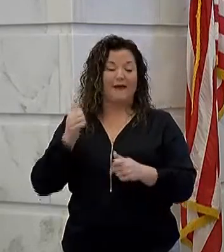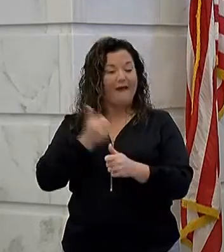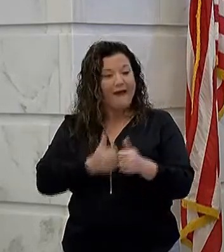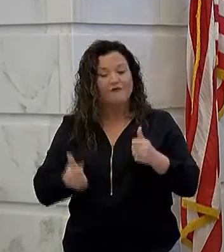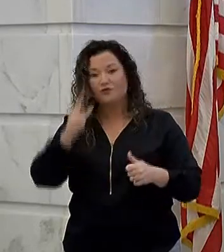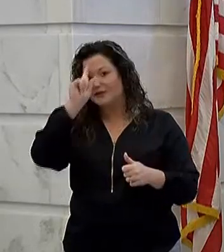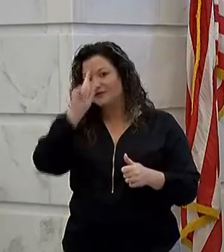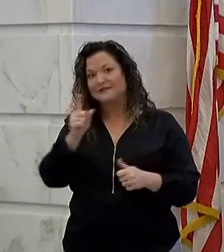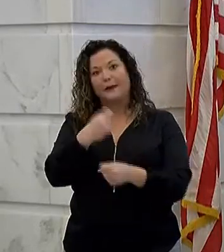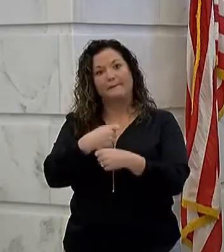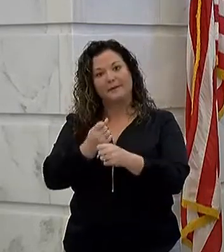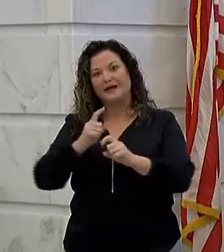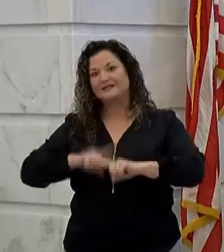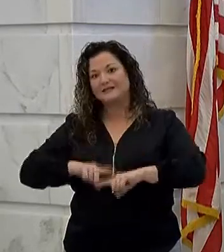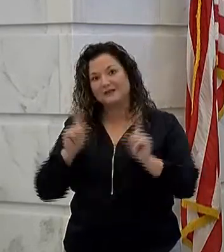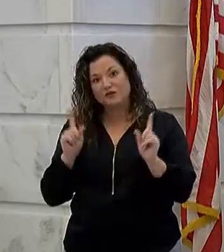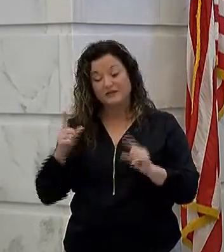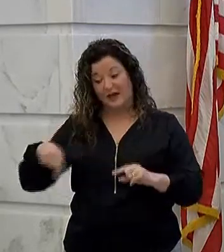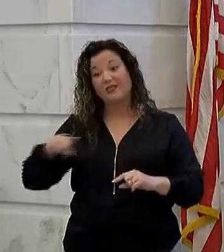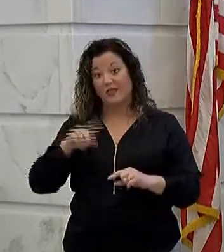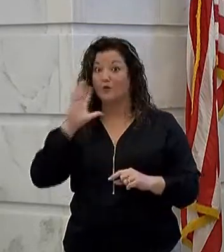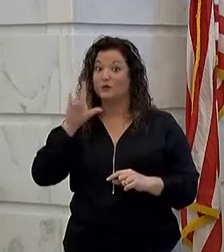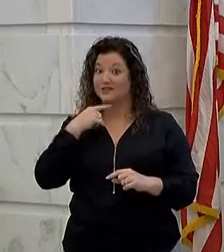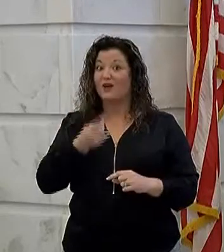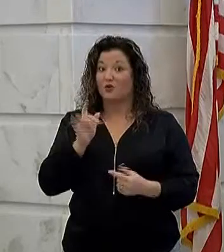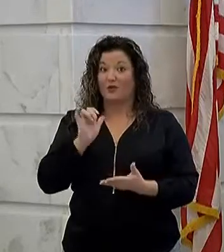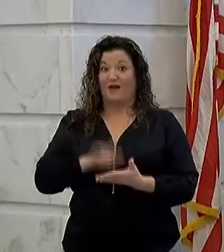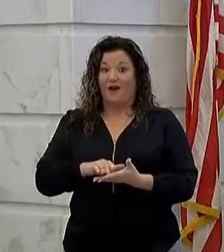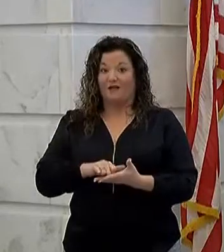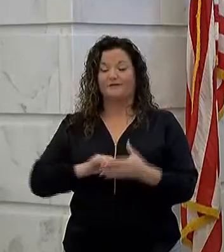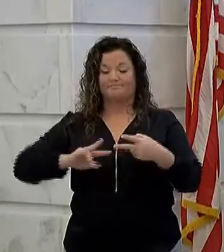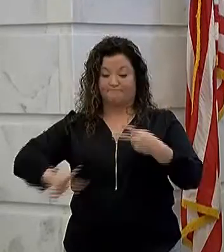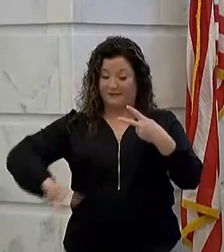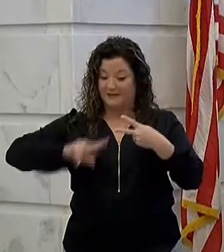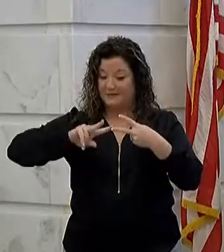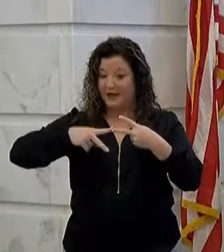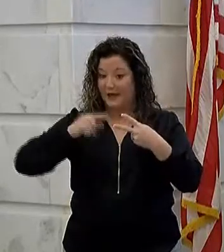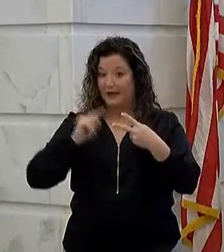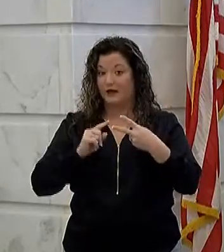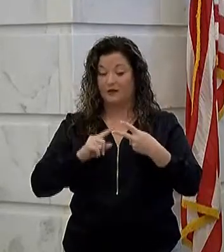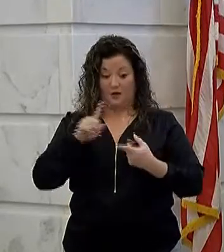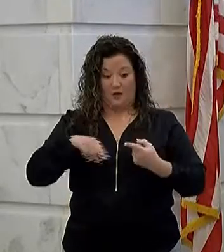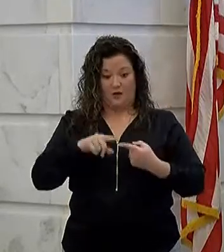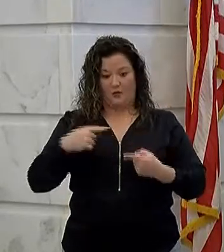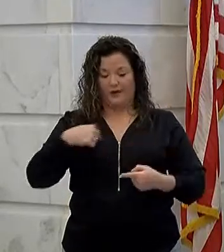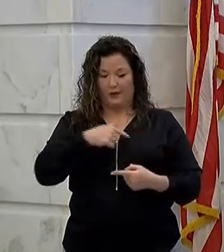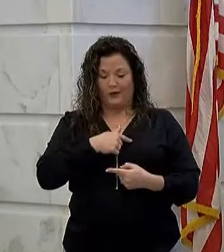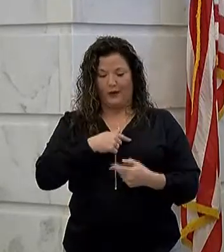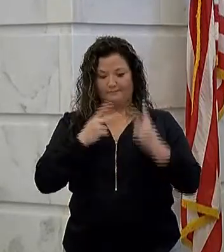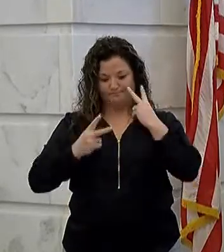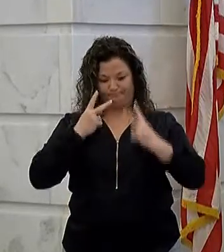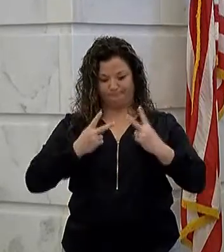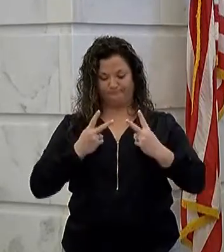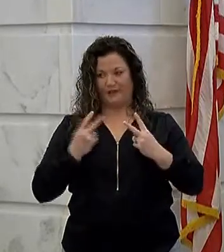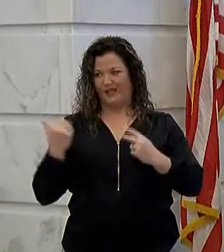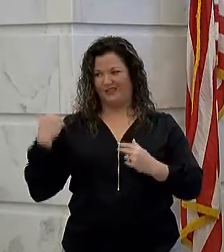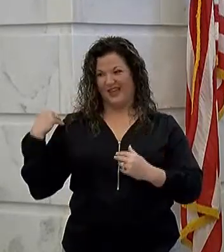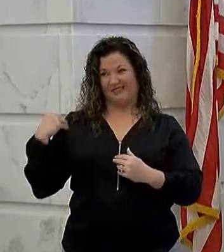difference, and they can tell you that. Secondly, you also have to, whenever we look at the last